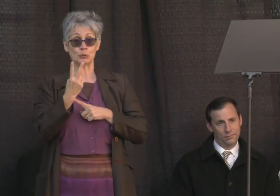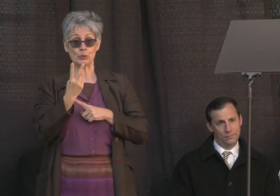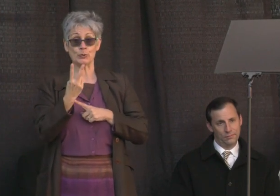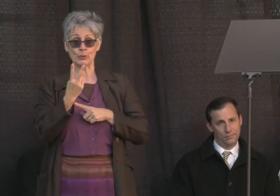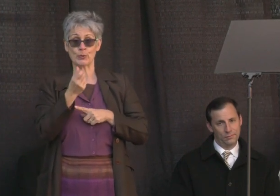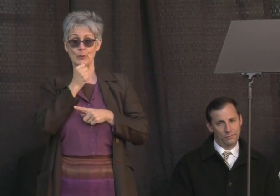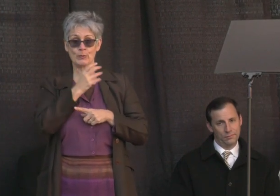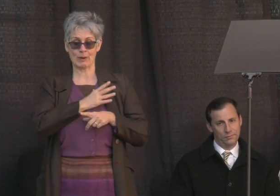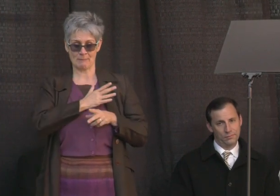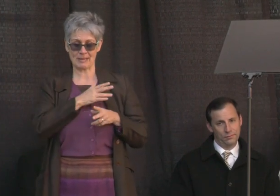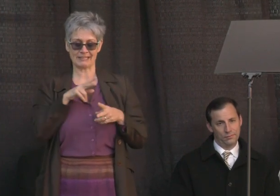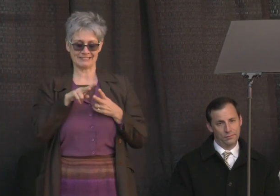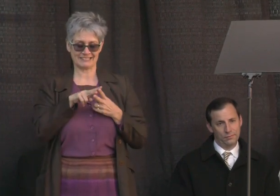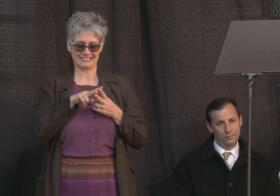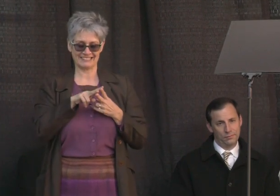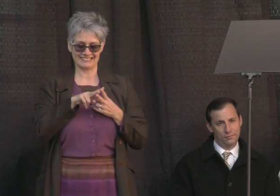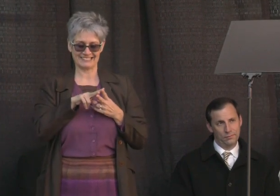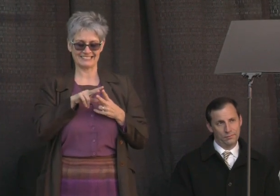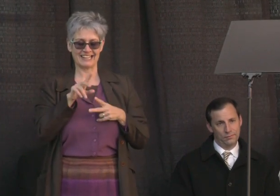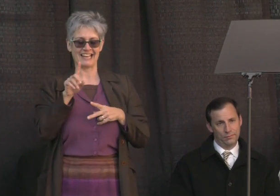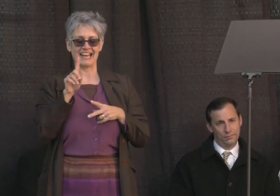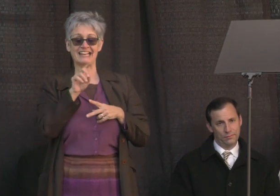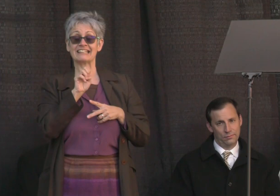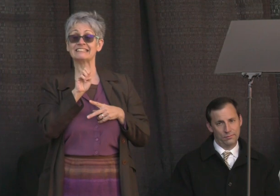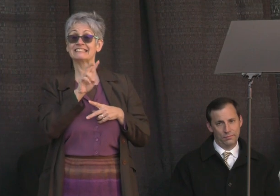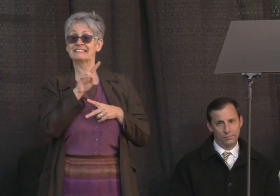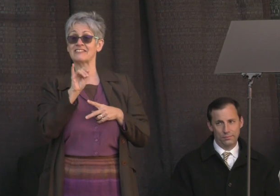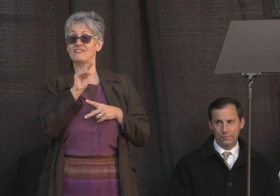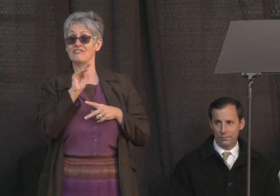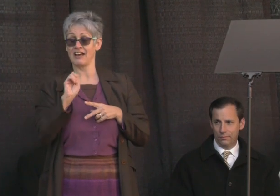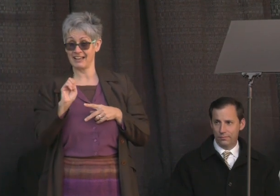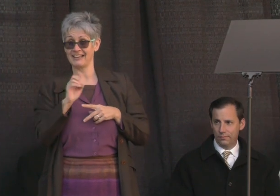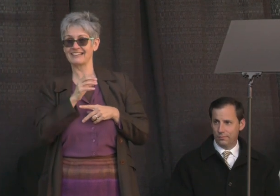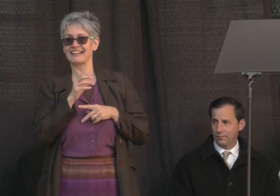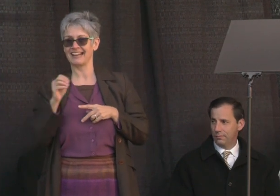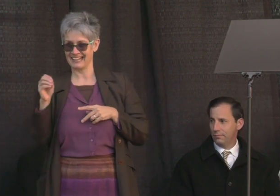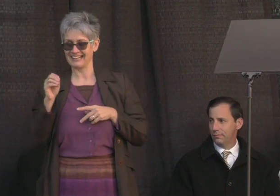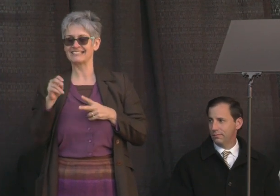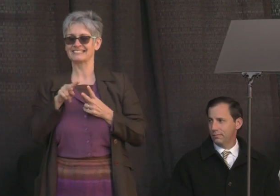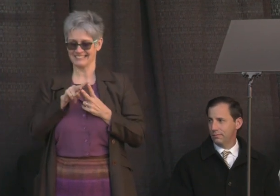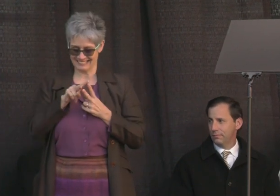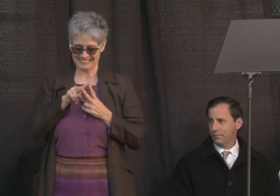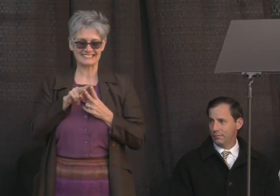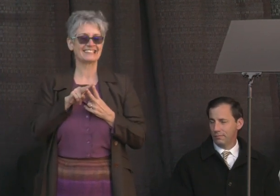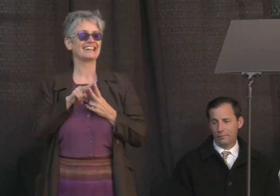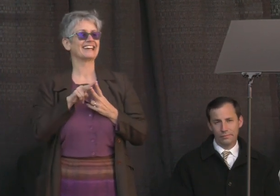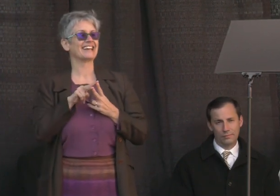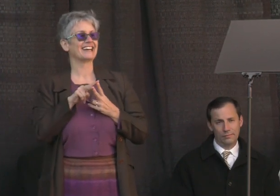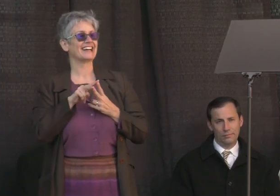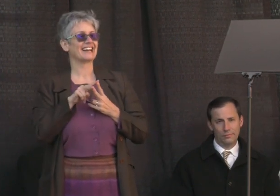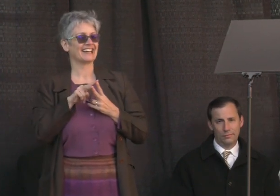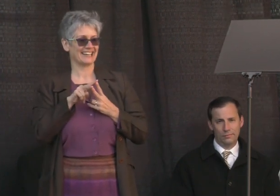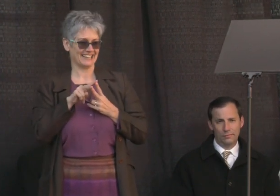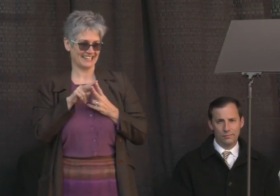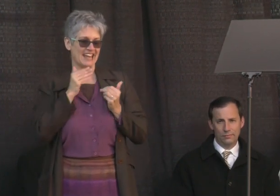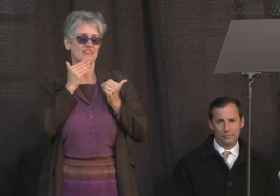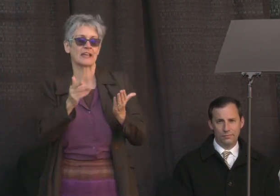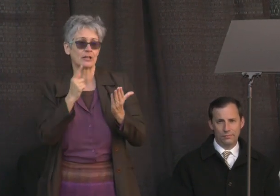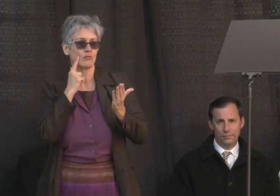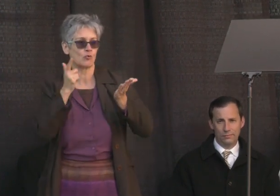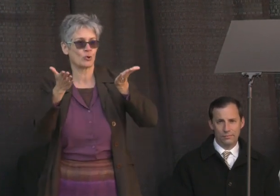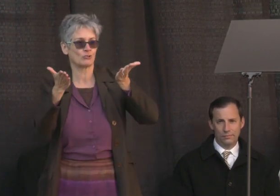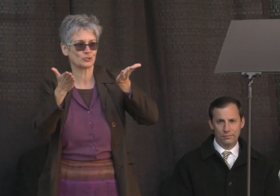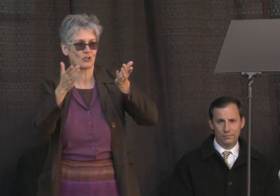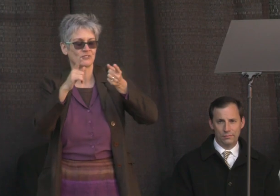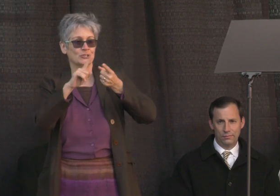Heiser. Mayor Benjamin, Councilman Davis, Councilwoman Devine, thank you for your service to the community. To